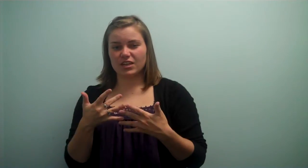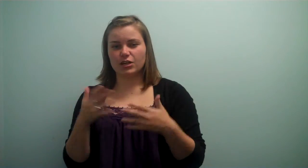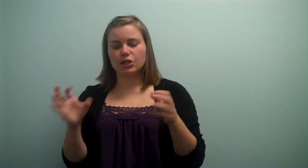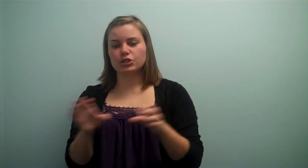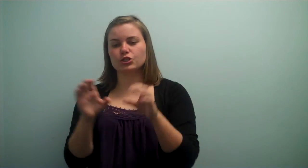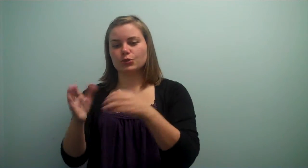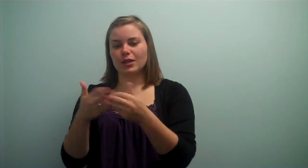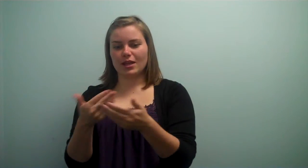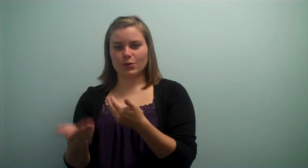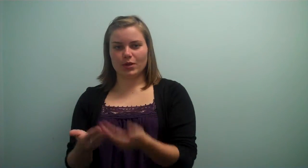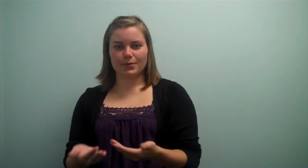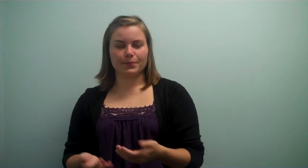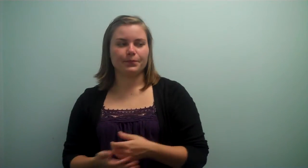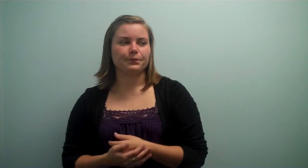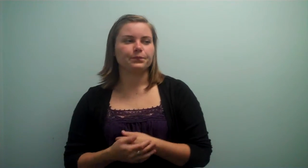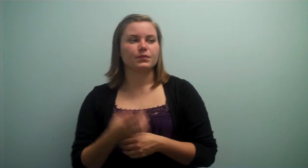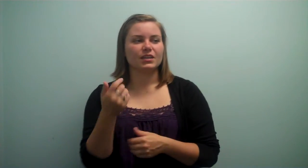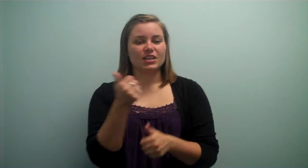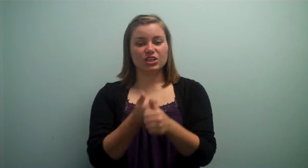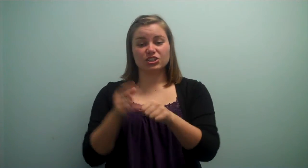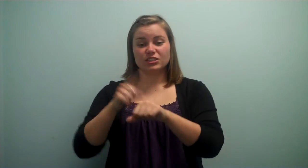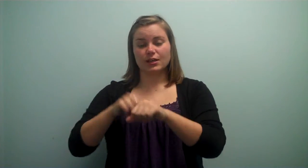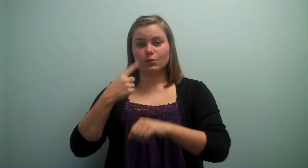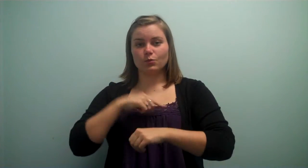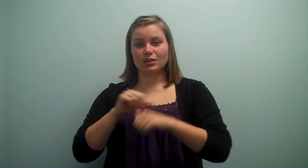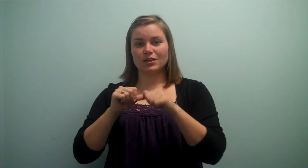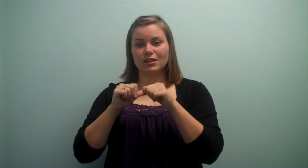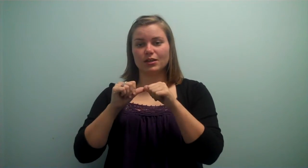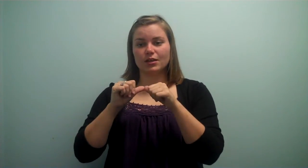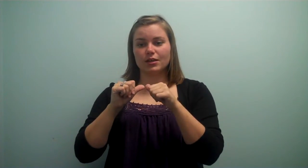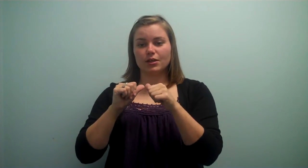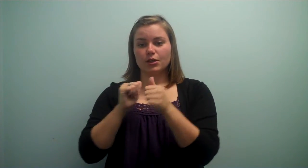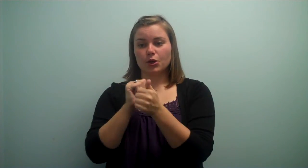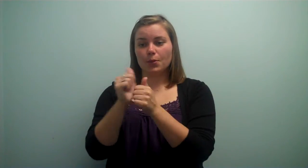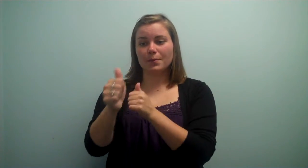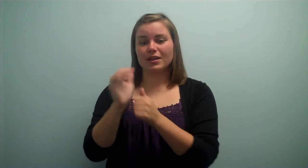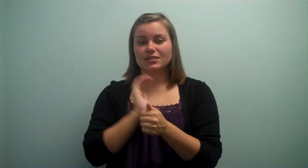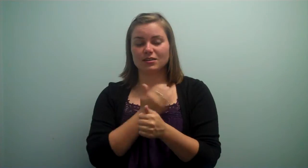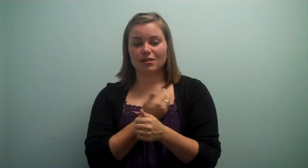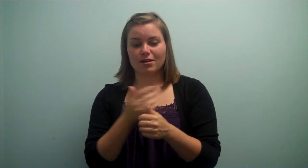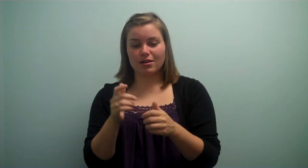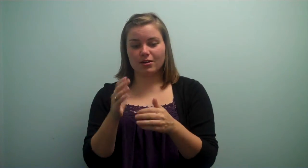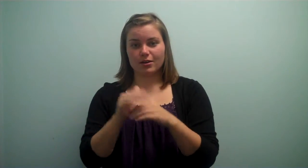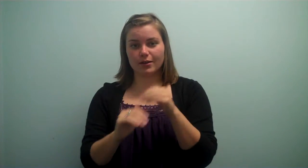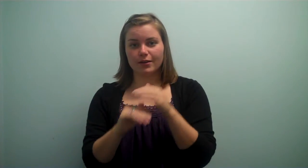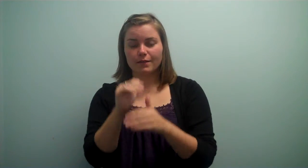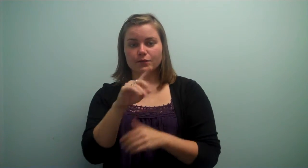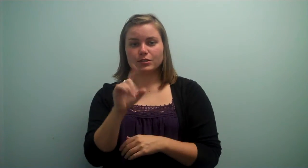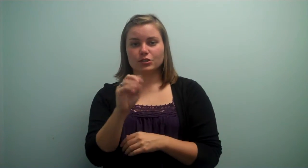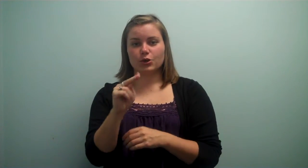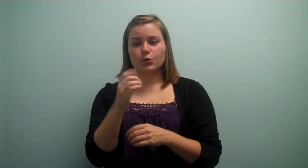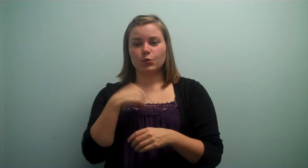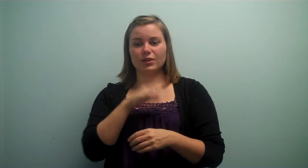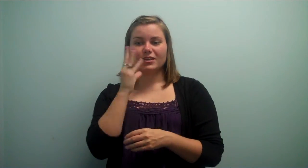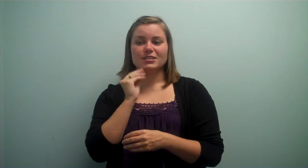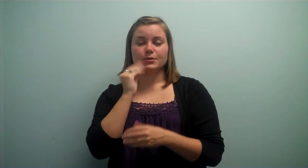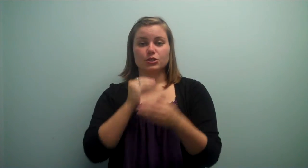anyway. Each time we venture beyond the confines of our comfort zone, we discover new ways of being.